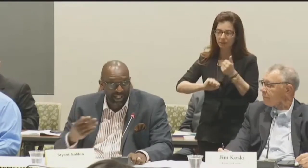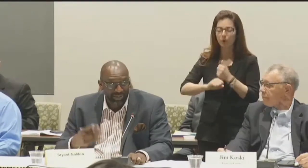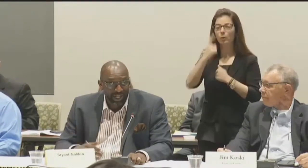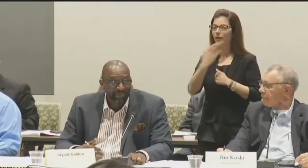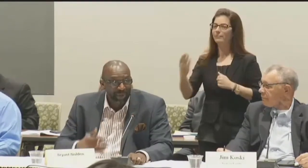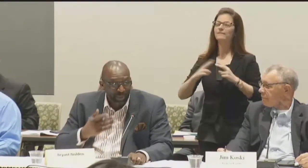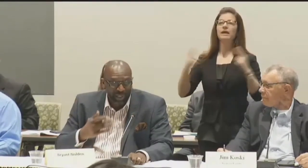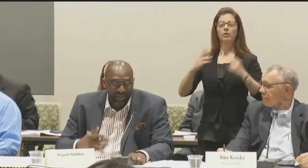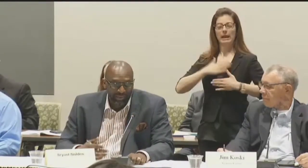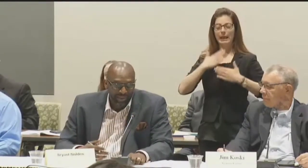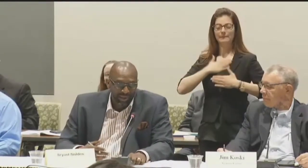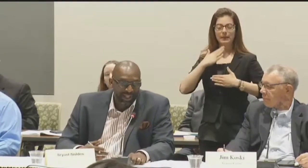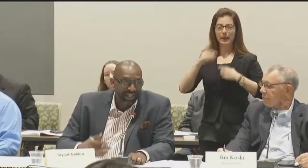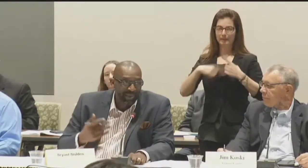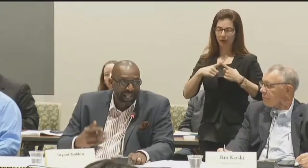is